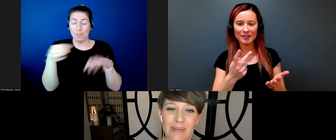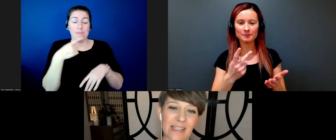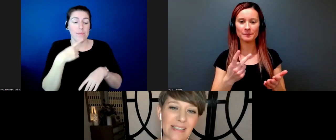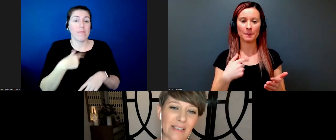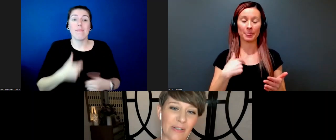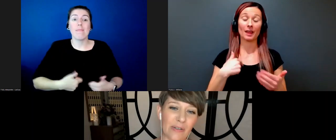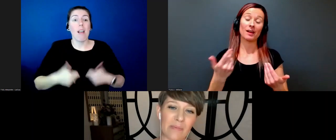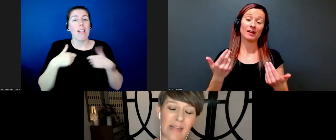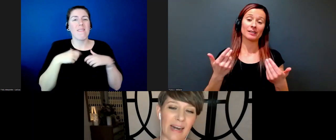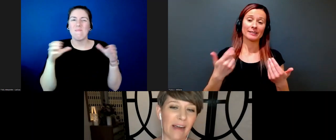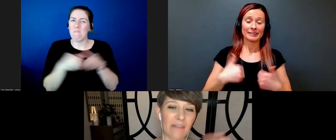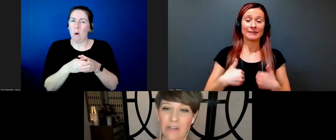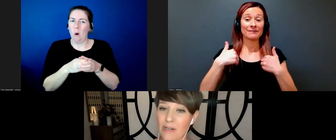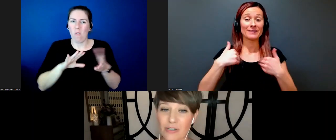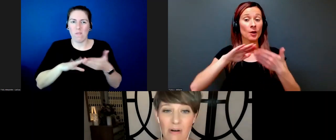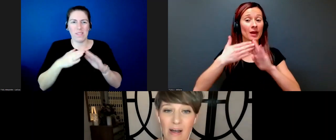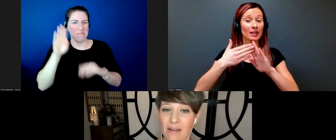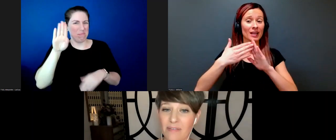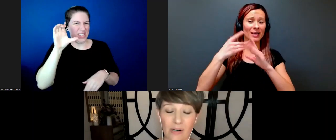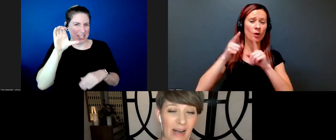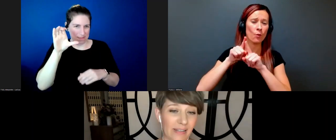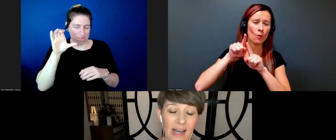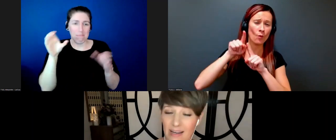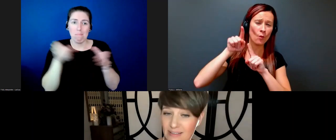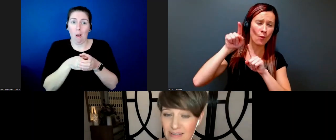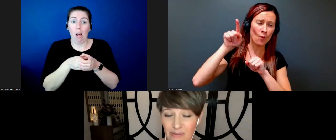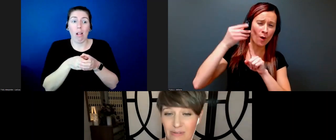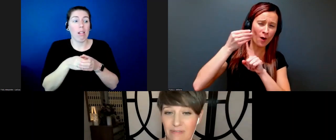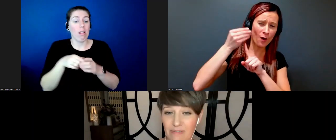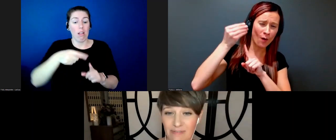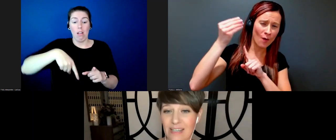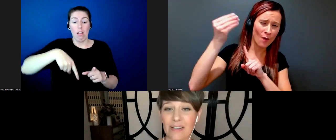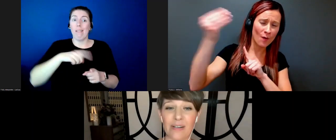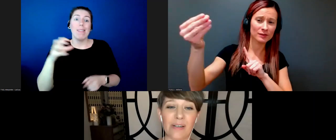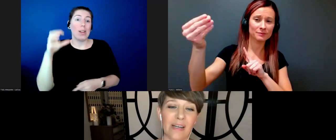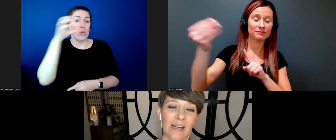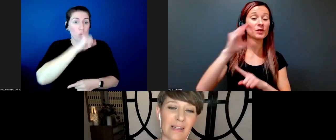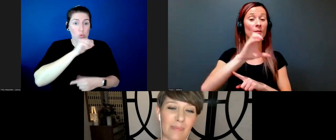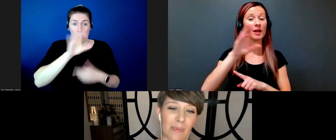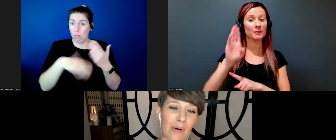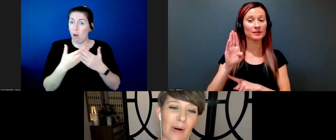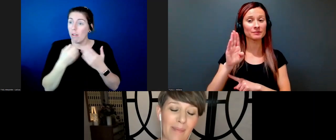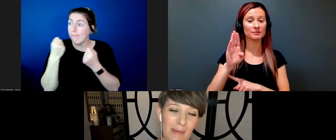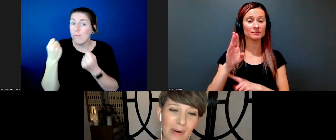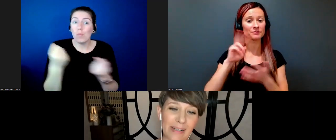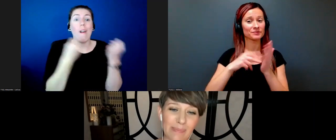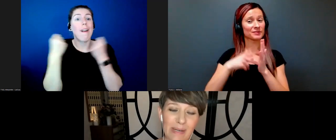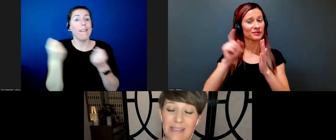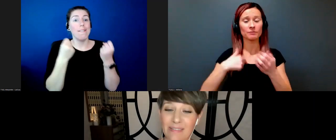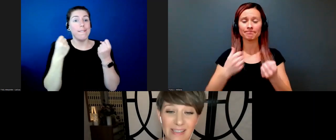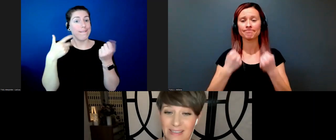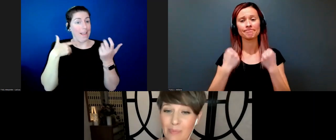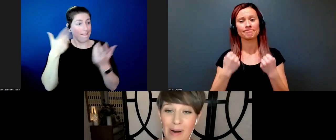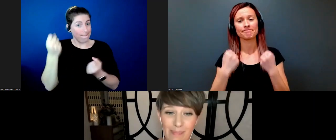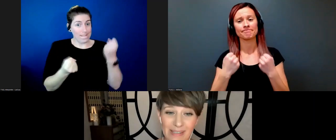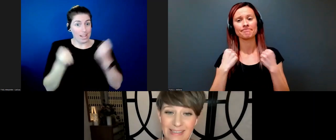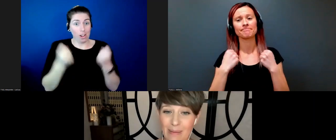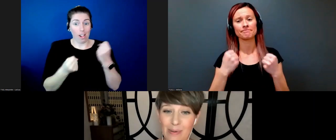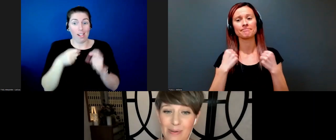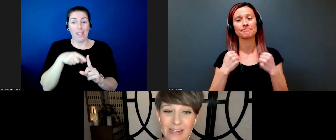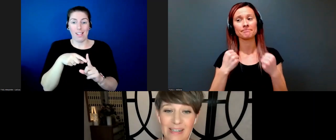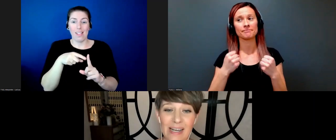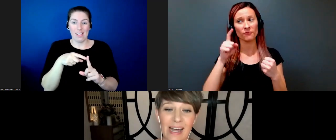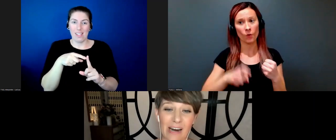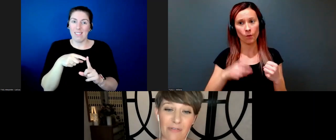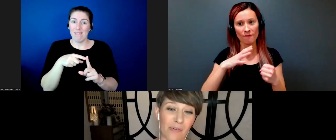BC. It is assumed that everyone drives or has access to a vehicle. The program that Brenda speaks of it is a prime